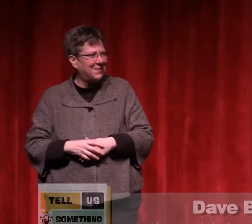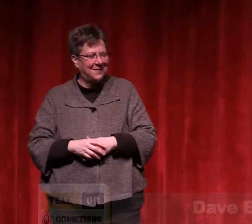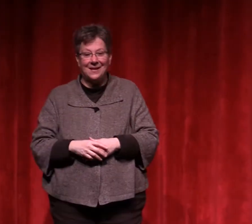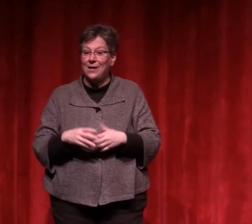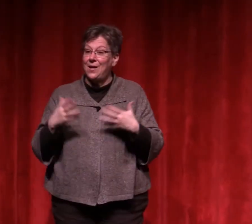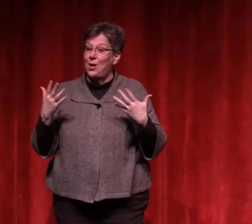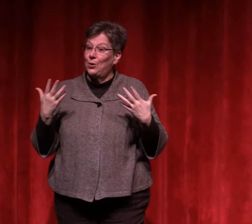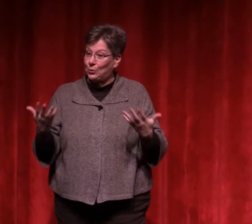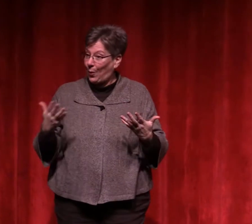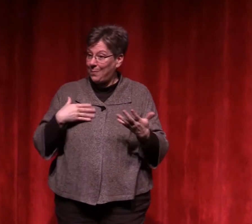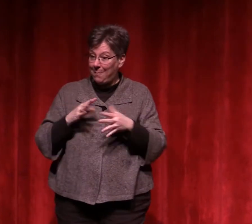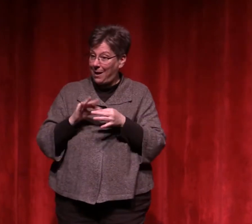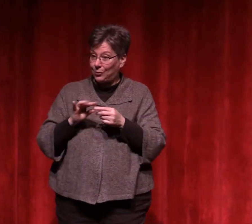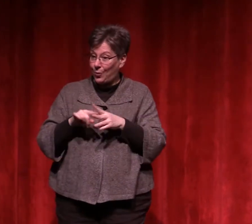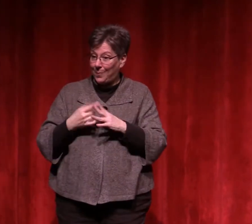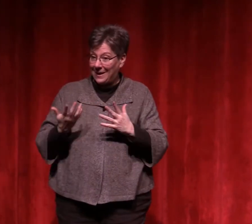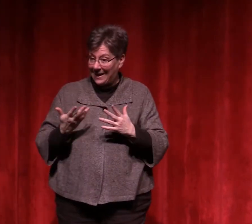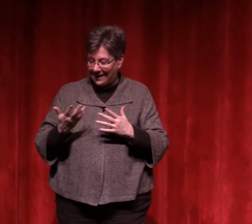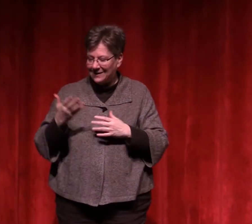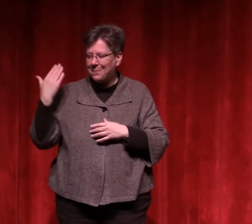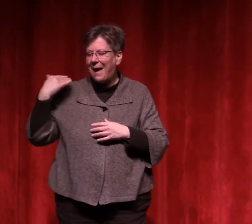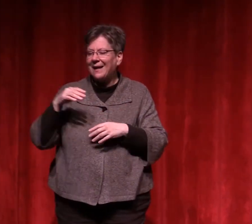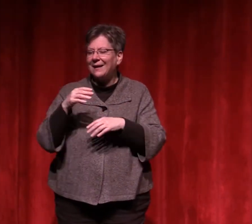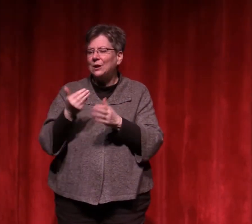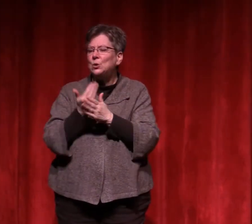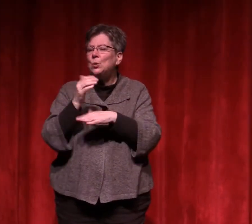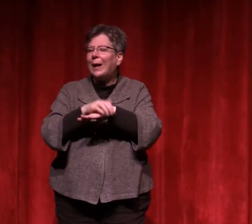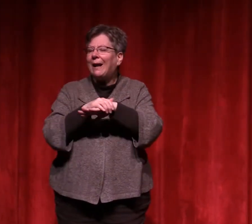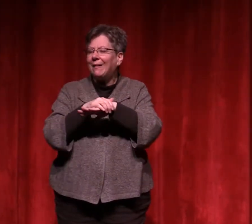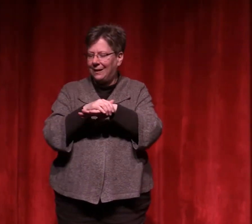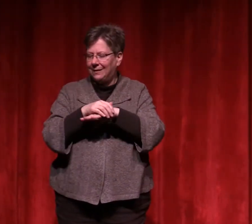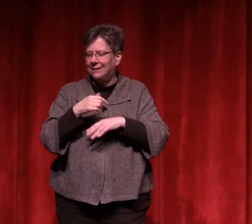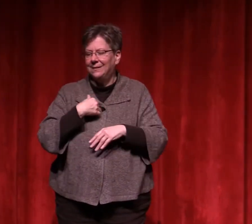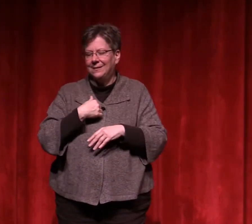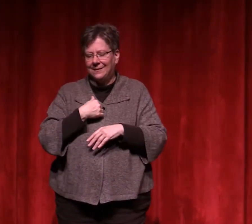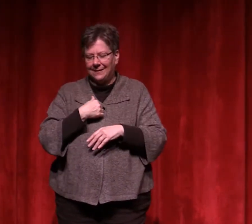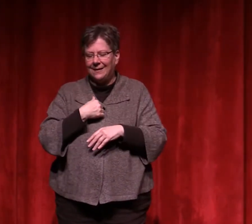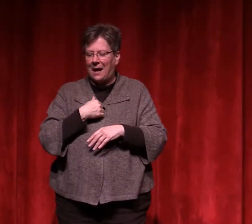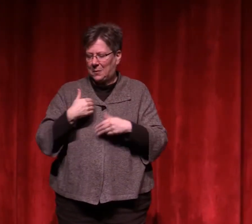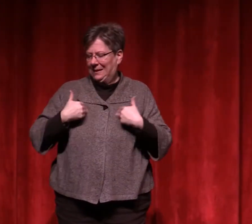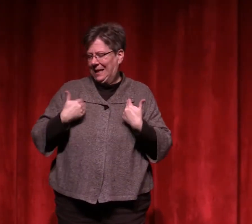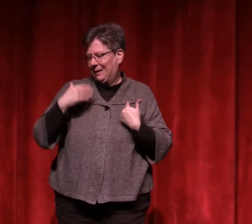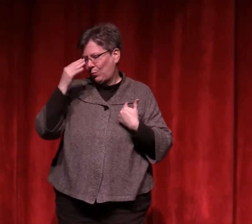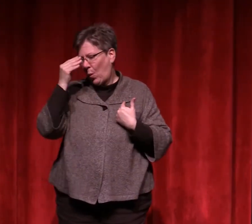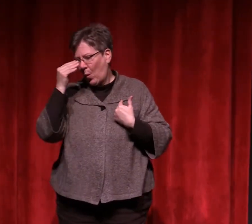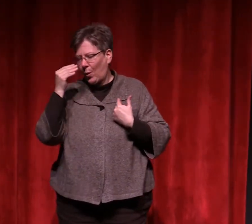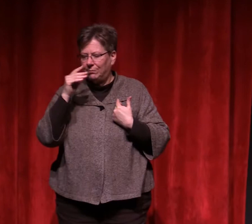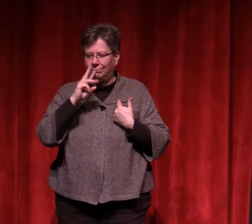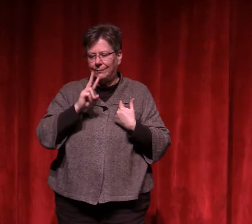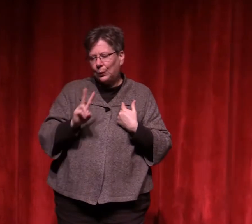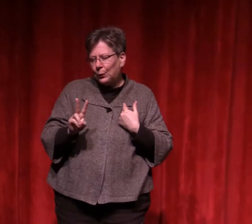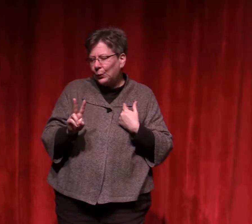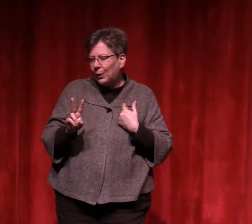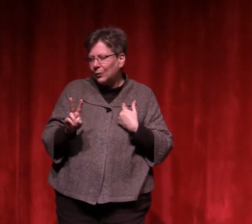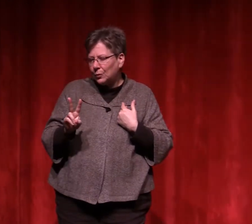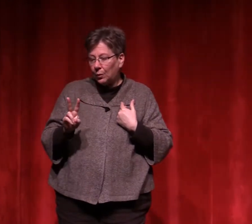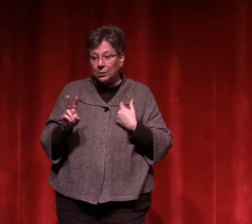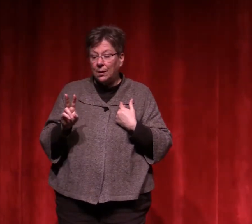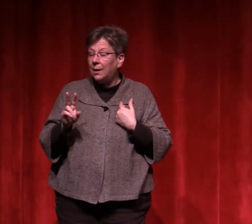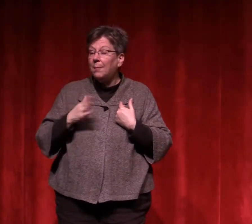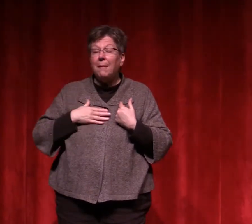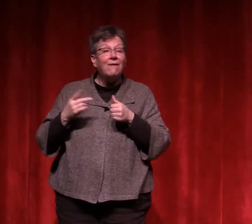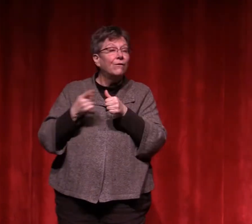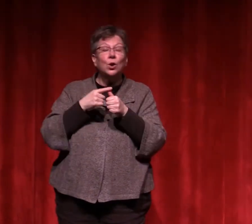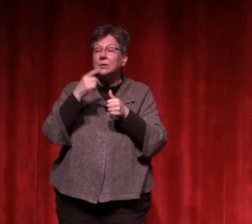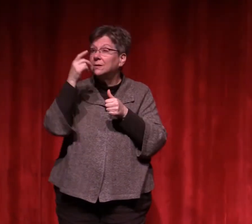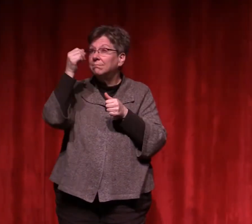So my story begins back in New England. I was a young boy, about 2 years old. One of my first memories